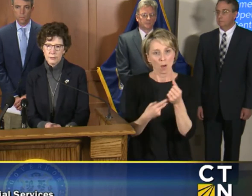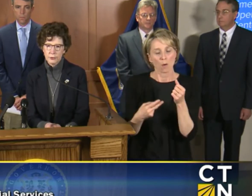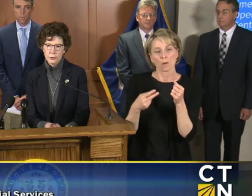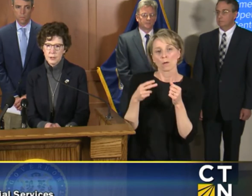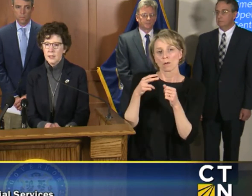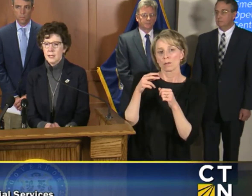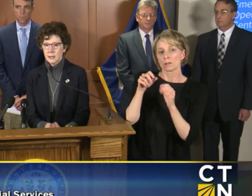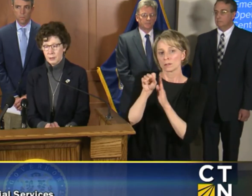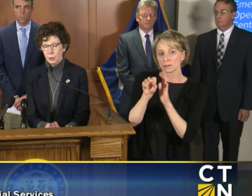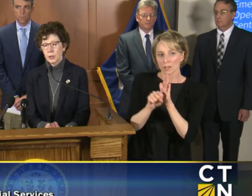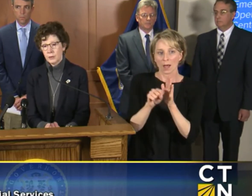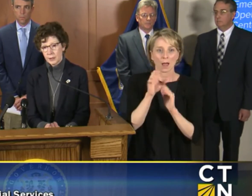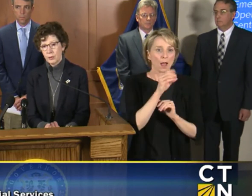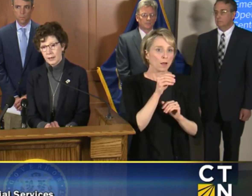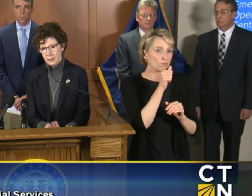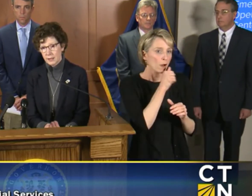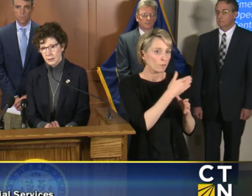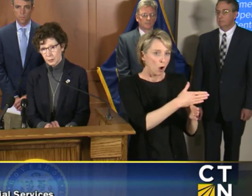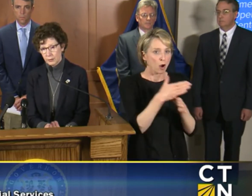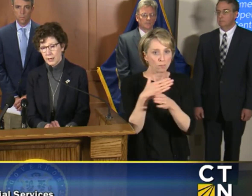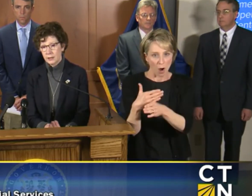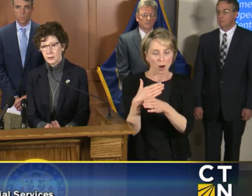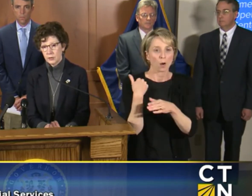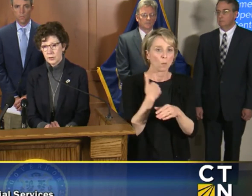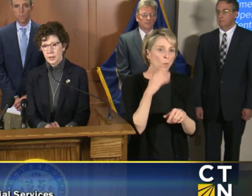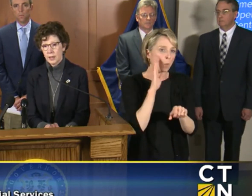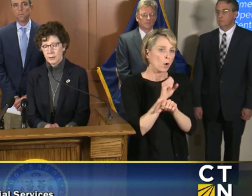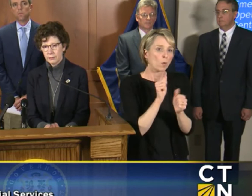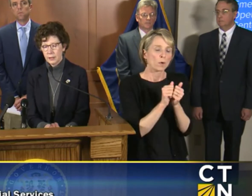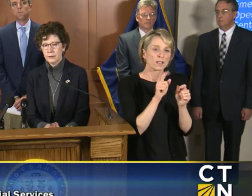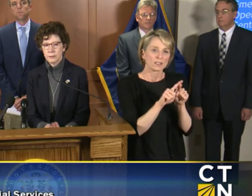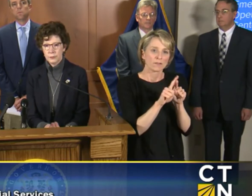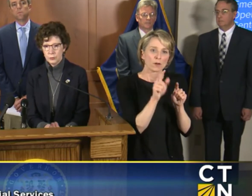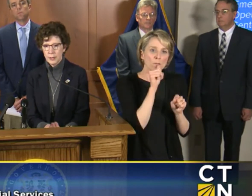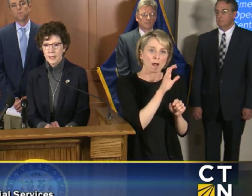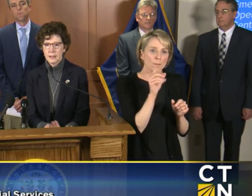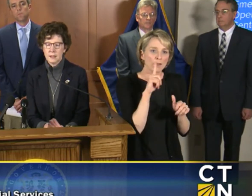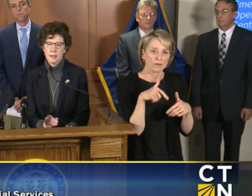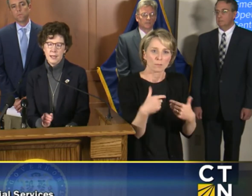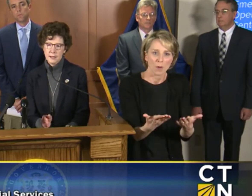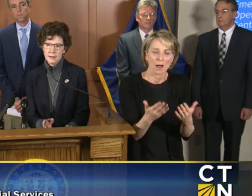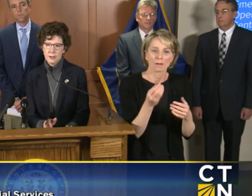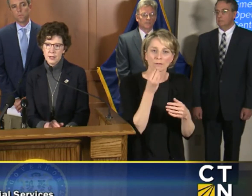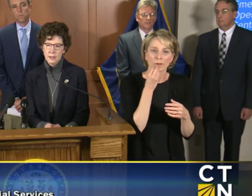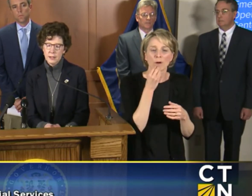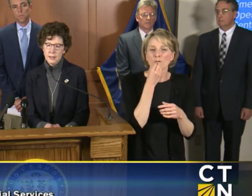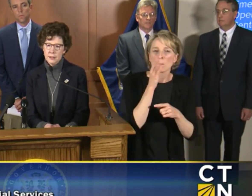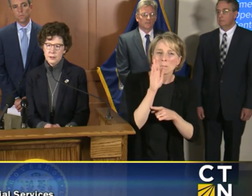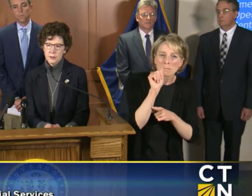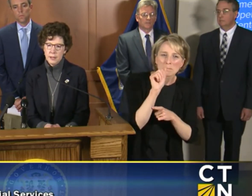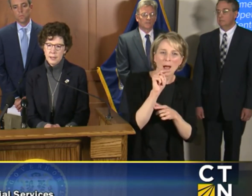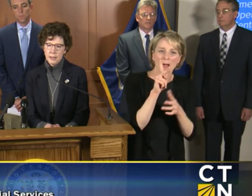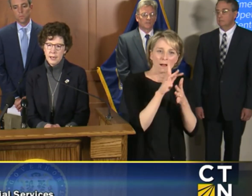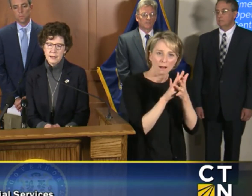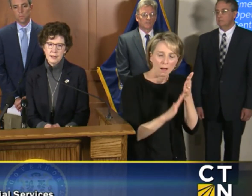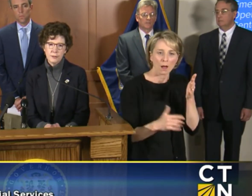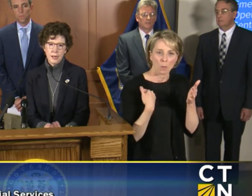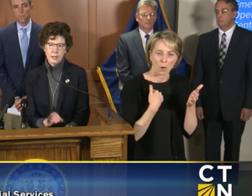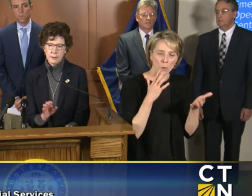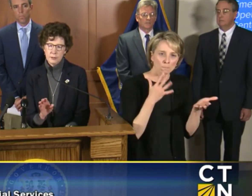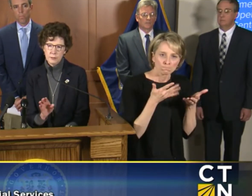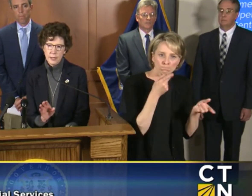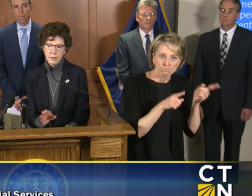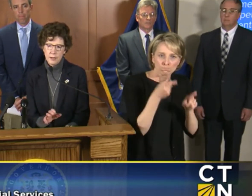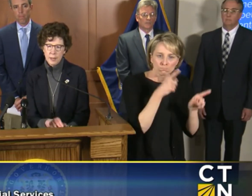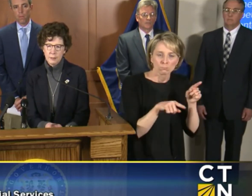around food to be working with the private sector providers, food banks, et cetera, to